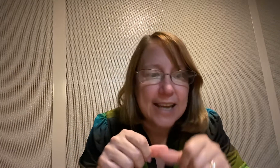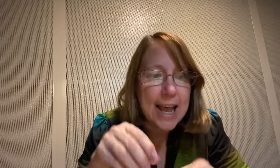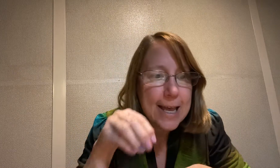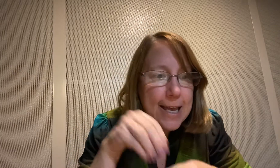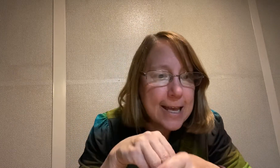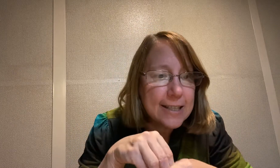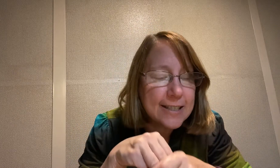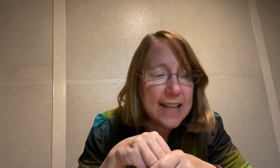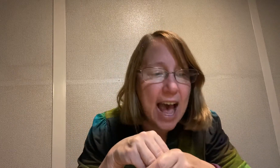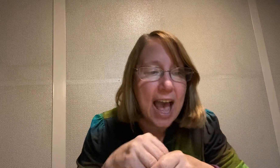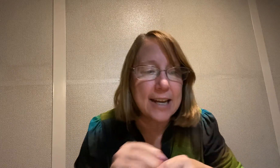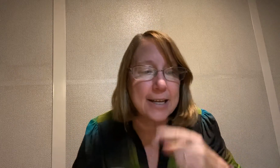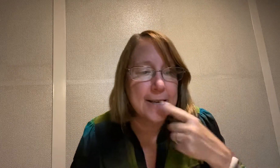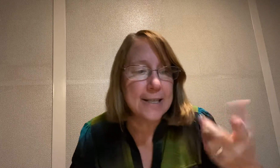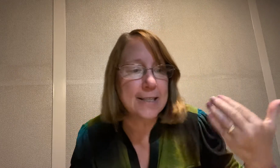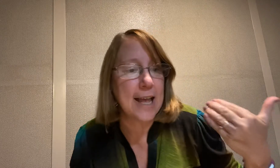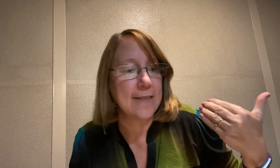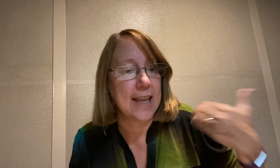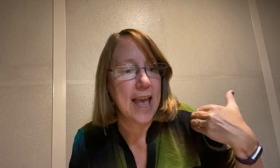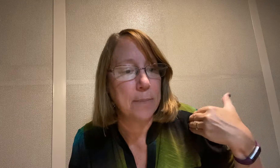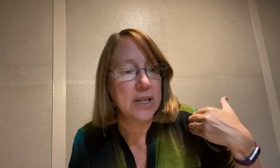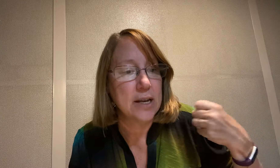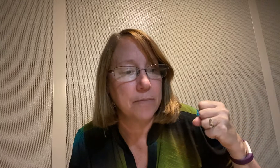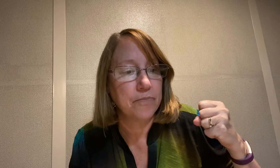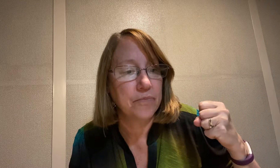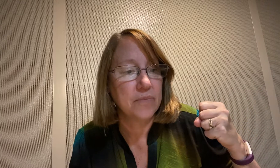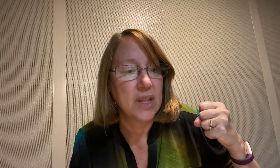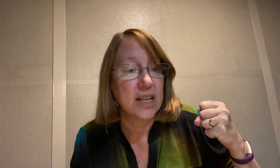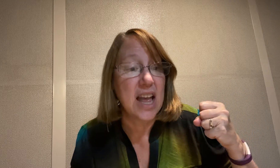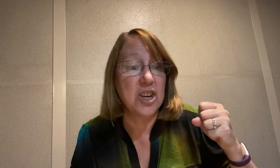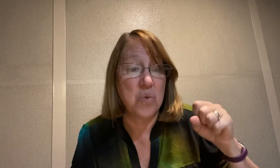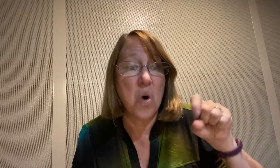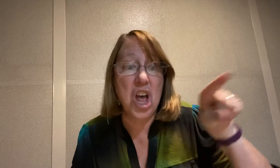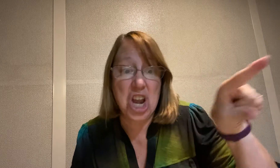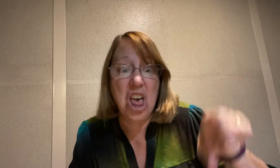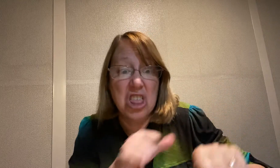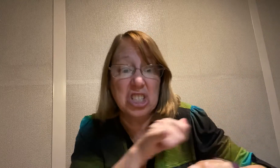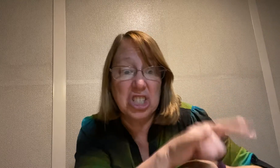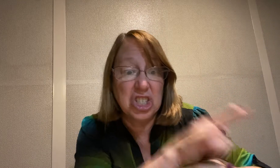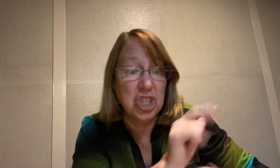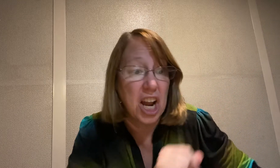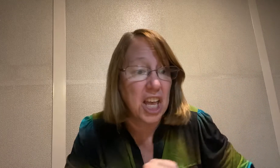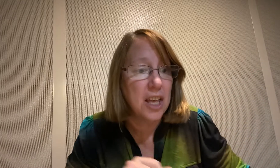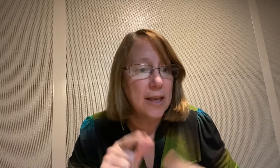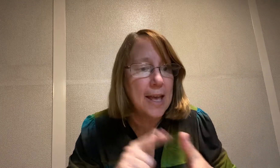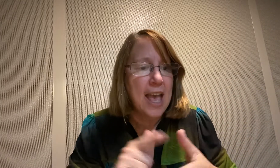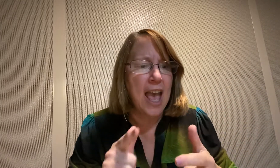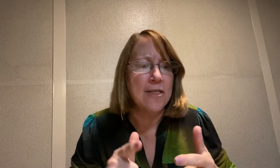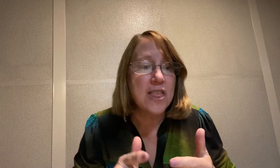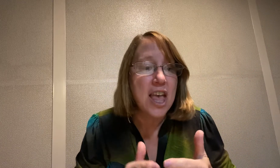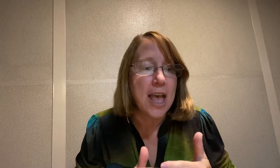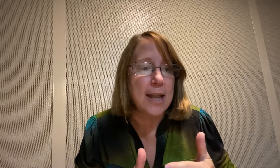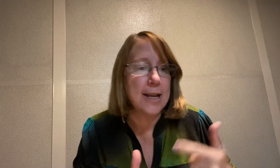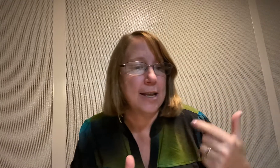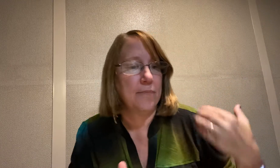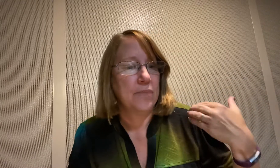"Stay inside," said the captain. 10-1, this is a trick. And then